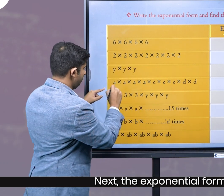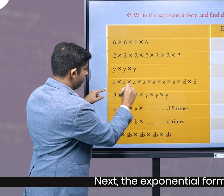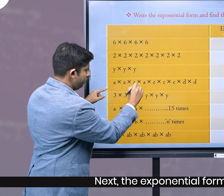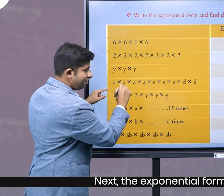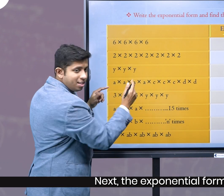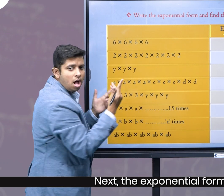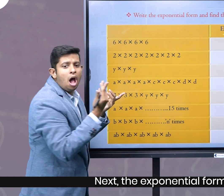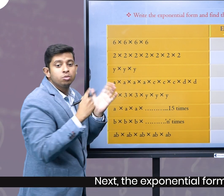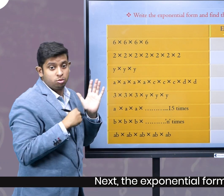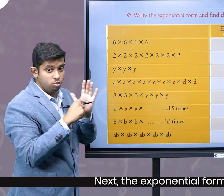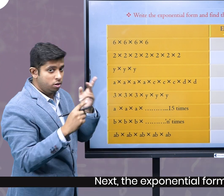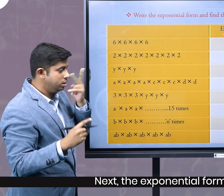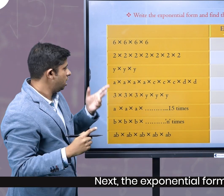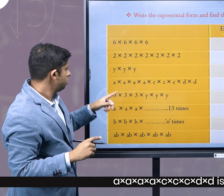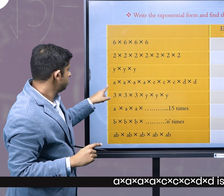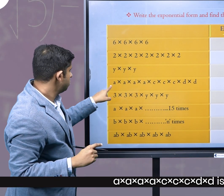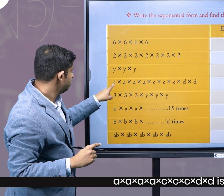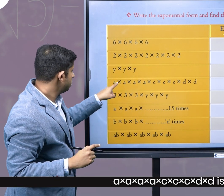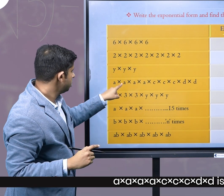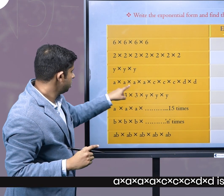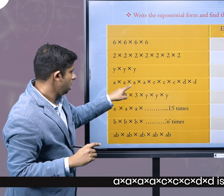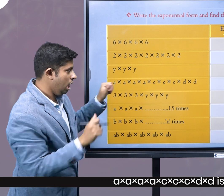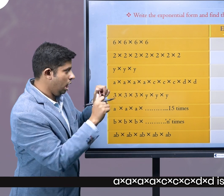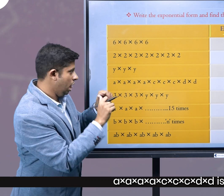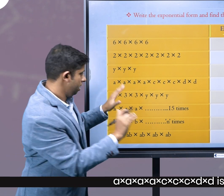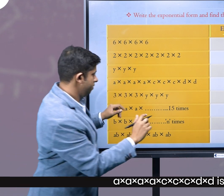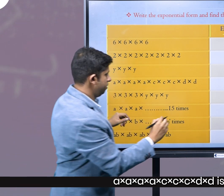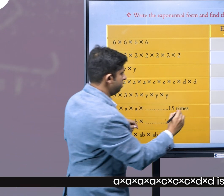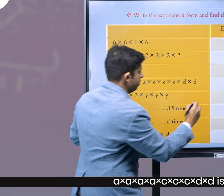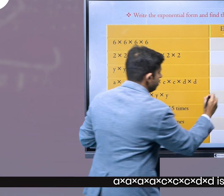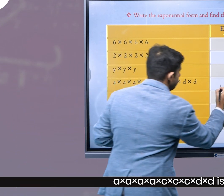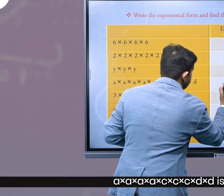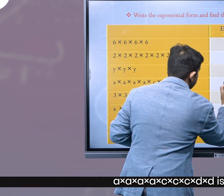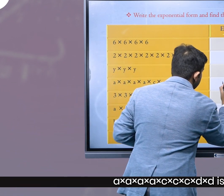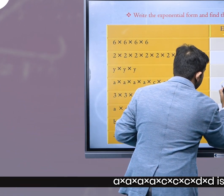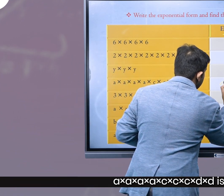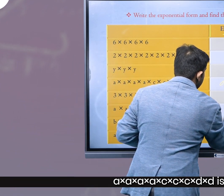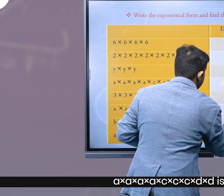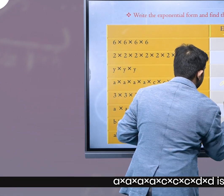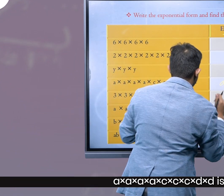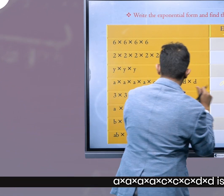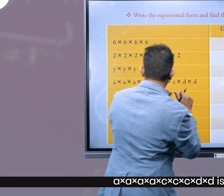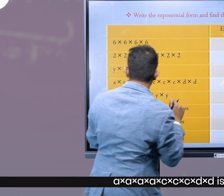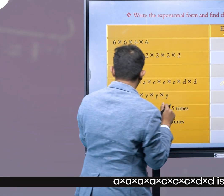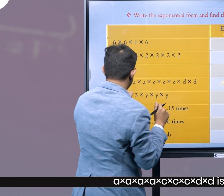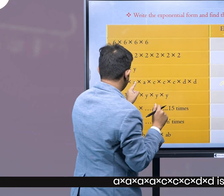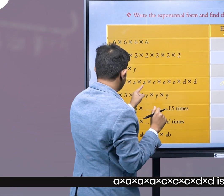Next, the exponential form for a into a into a into a into c into c into c into d into d is